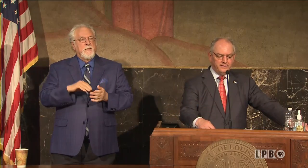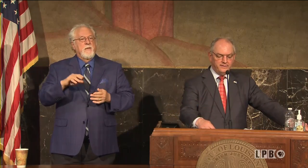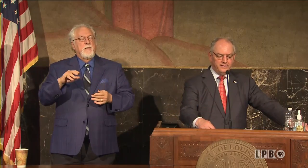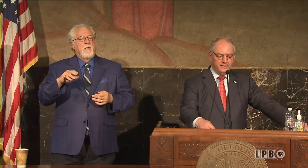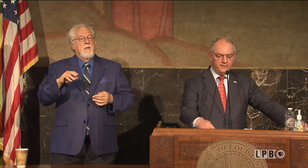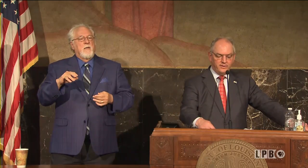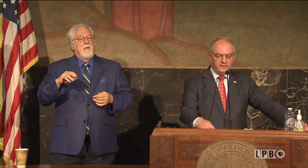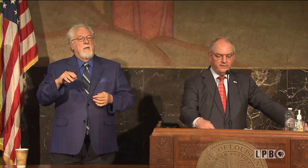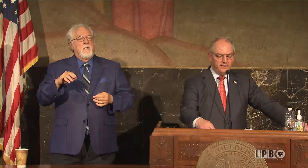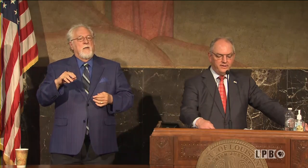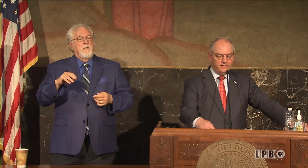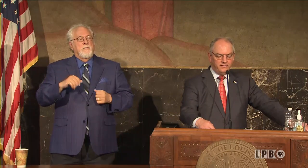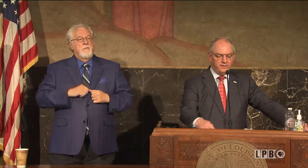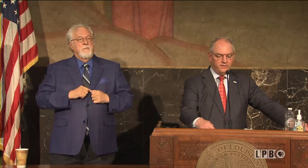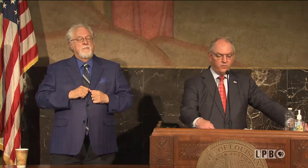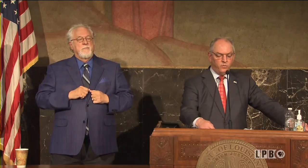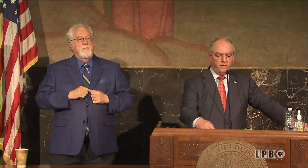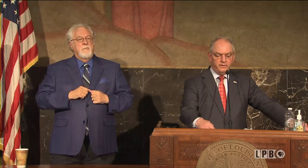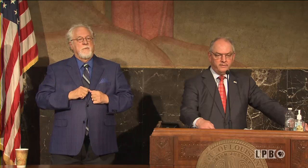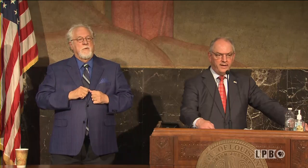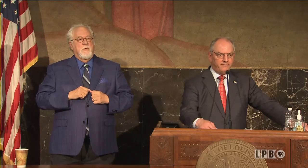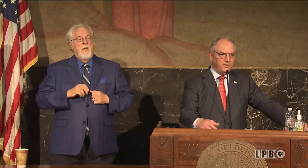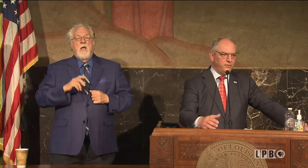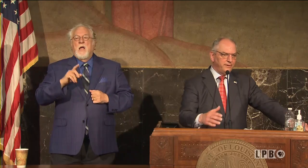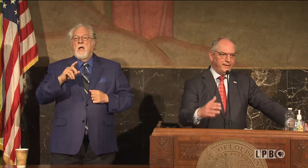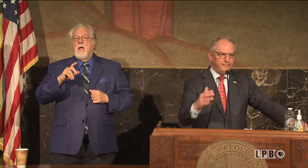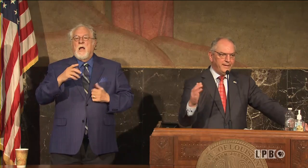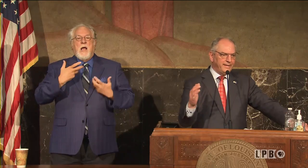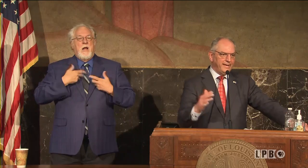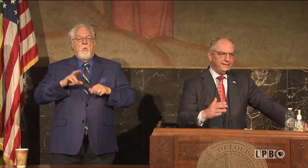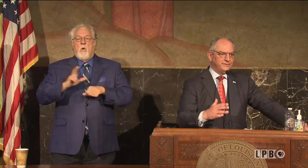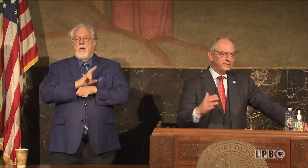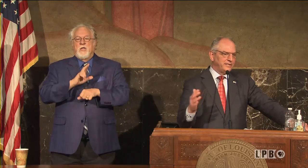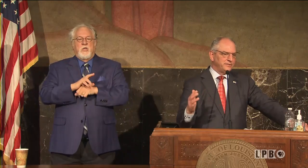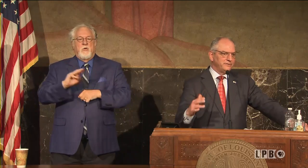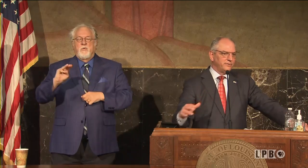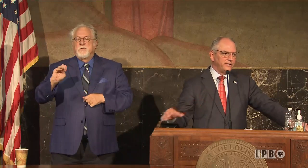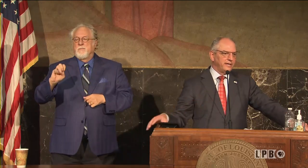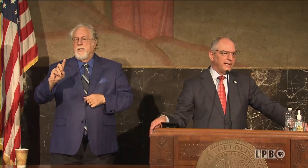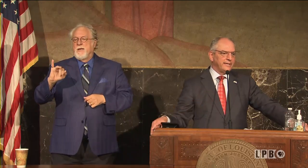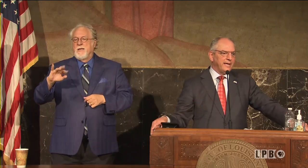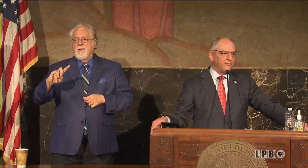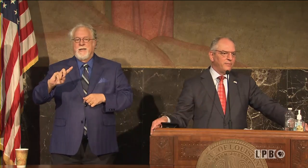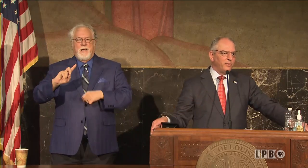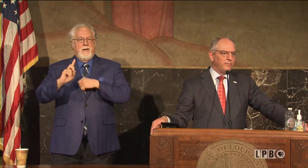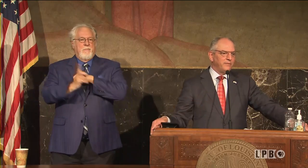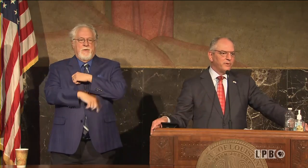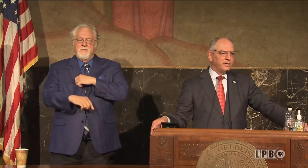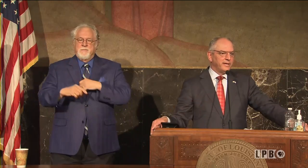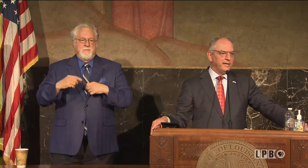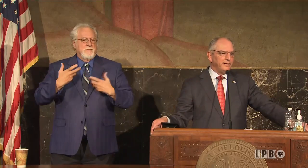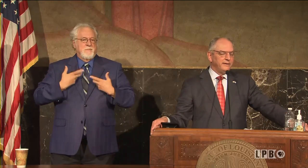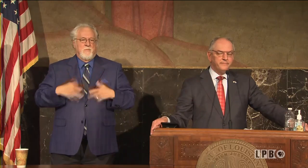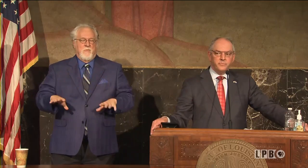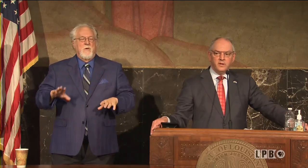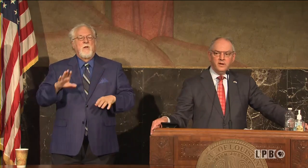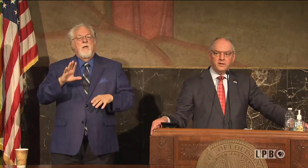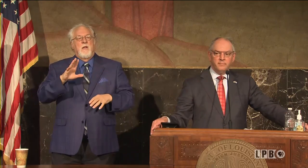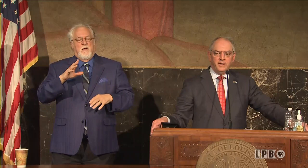expect or want to have to use any Medicaid sanctions or anything like that. And we believe we're going to